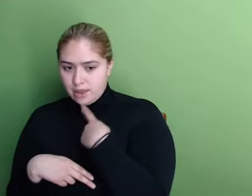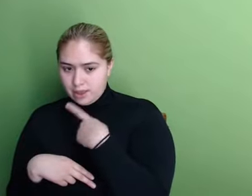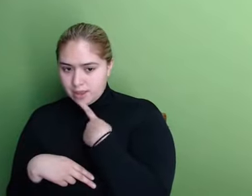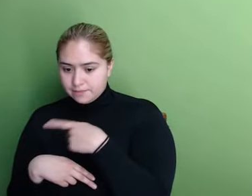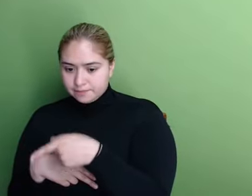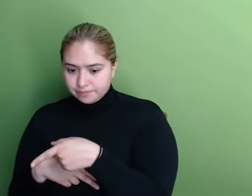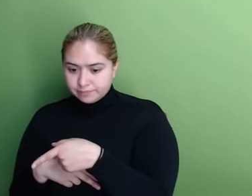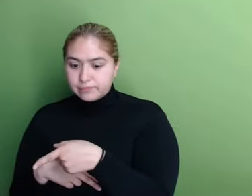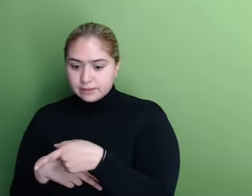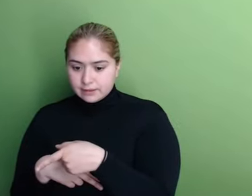red. That's going to be in the middle.